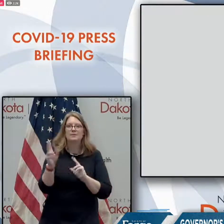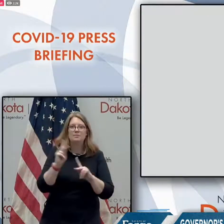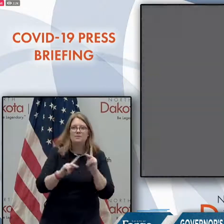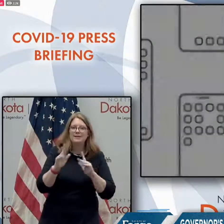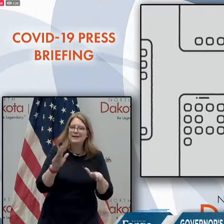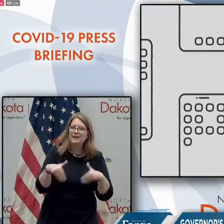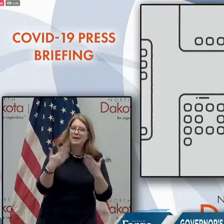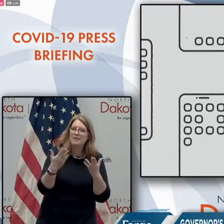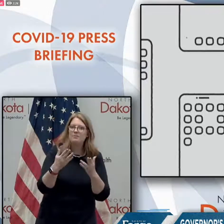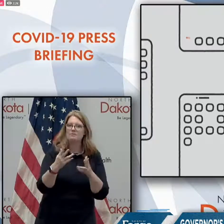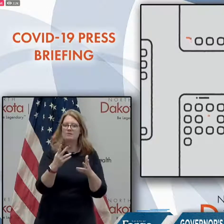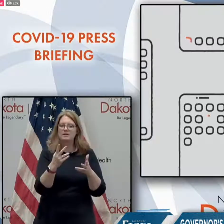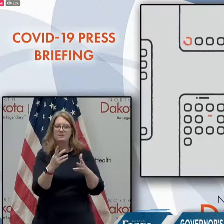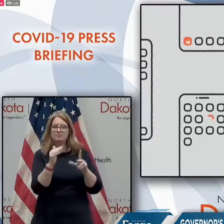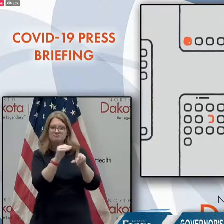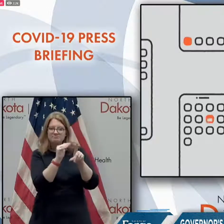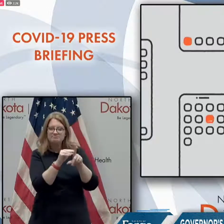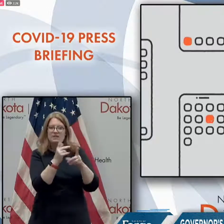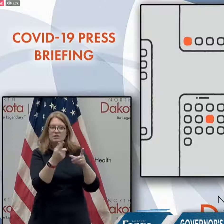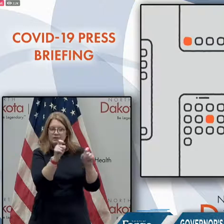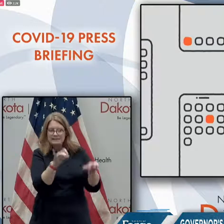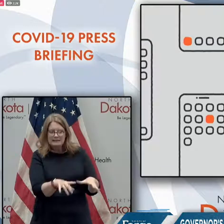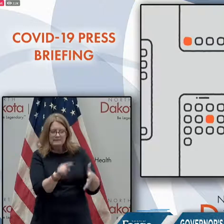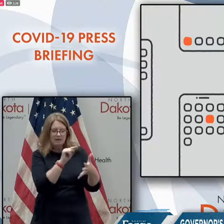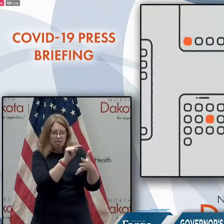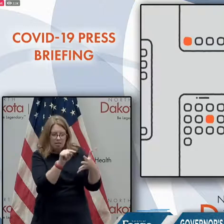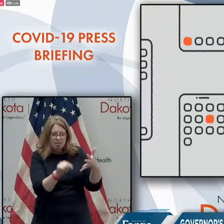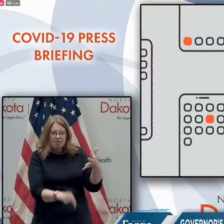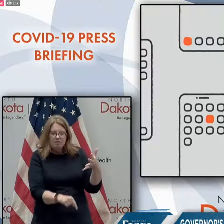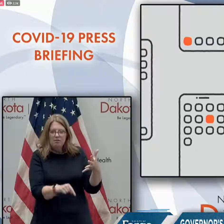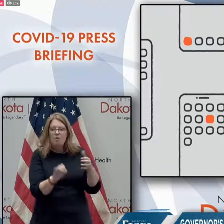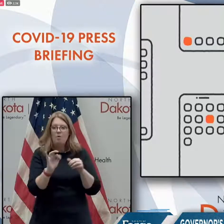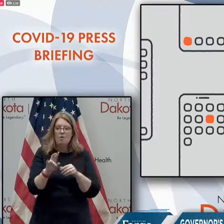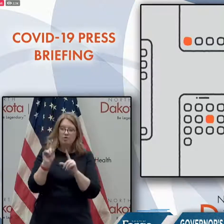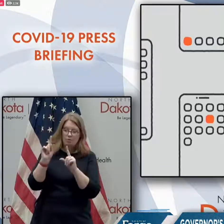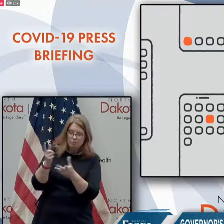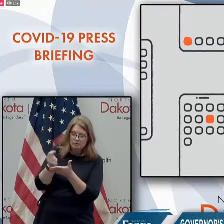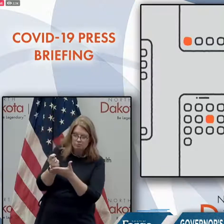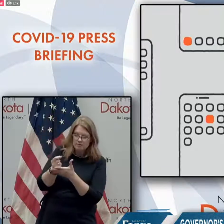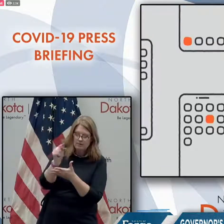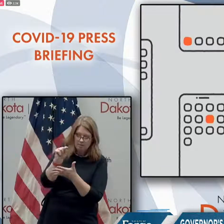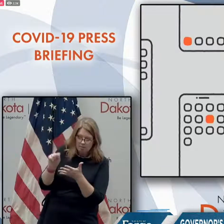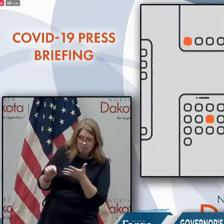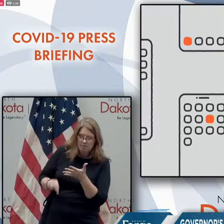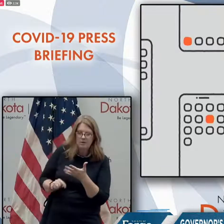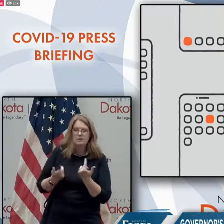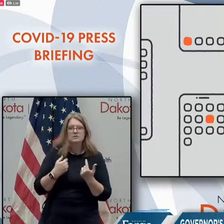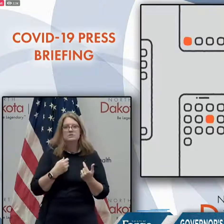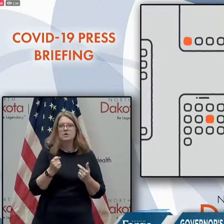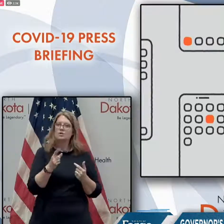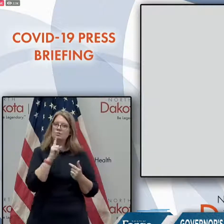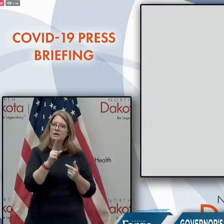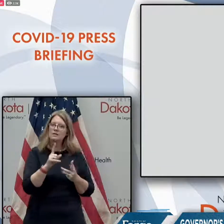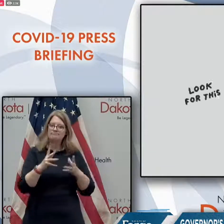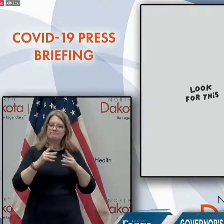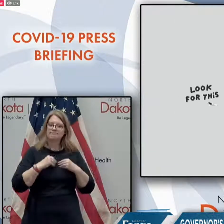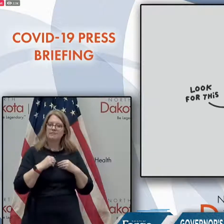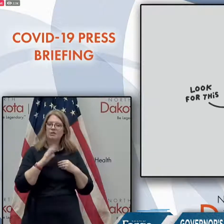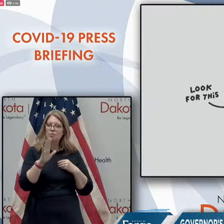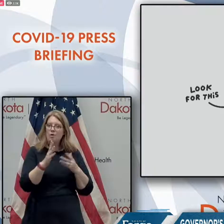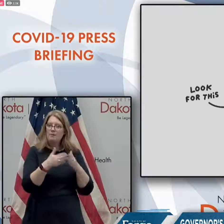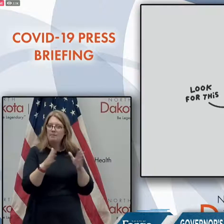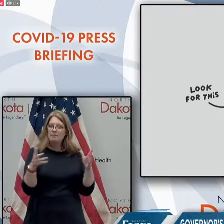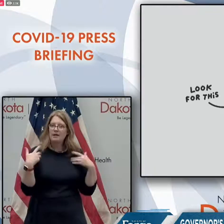treatment. But it's up to all of us to help with contact tracing. Do your part and look for your public health authority app that uses